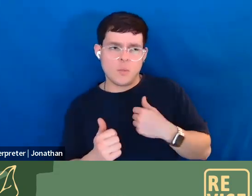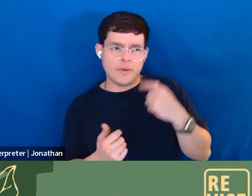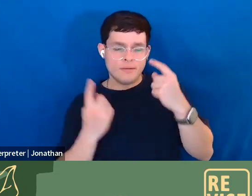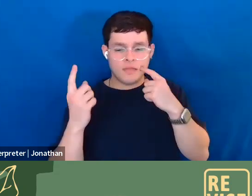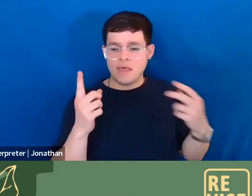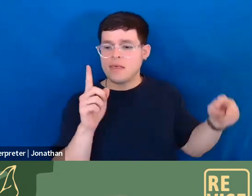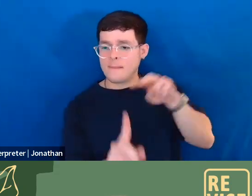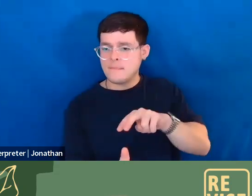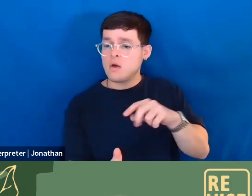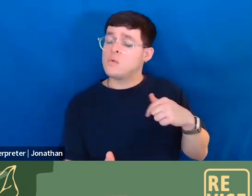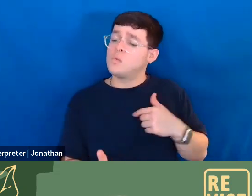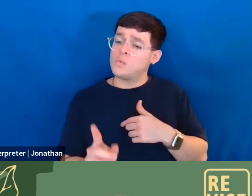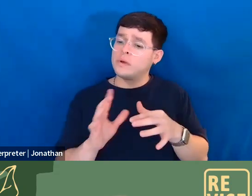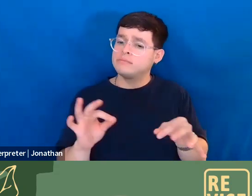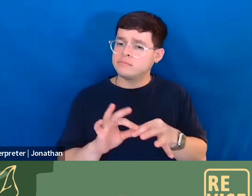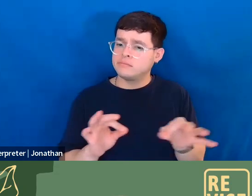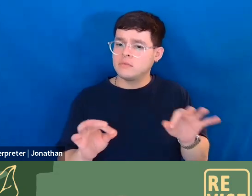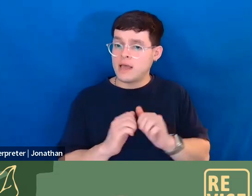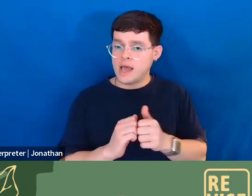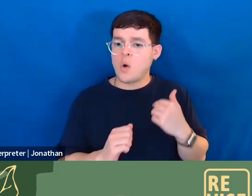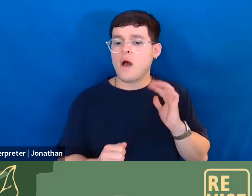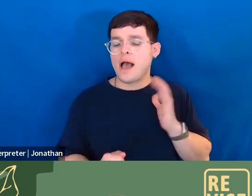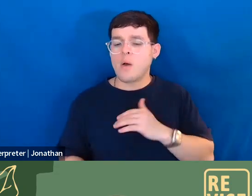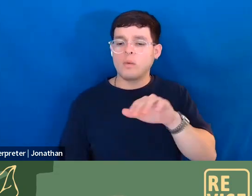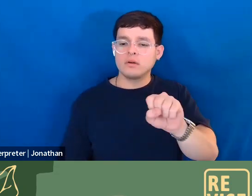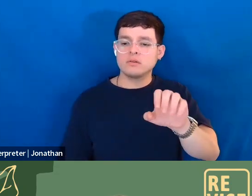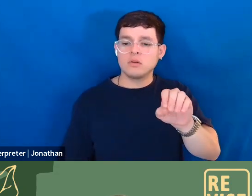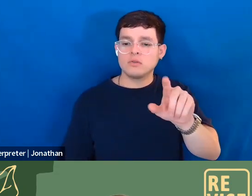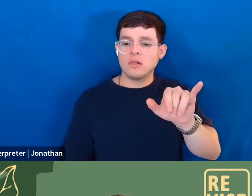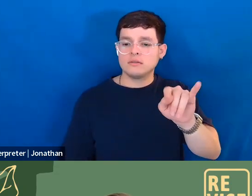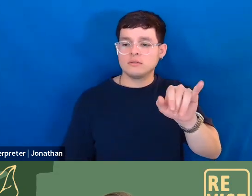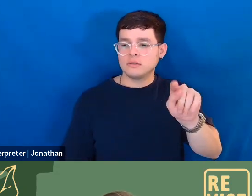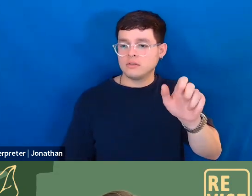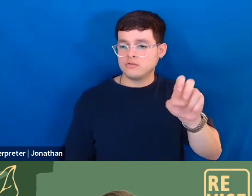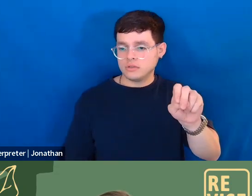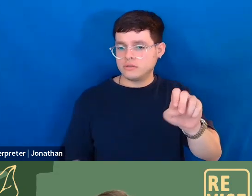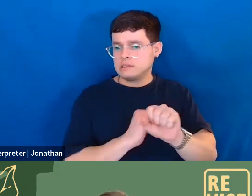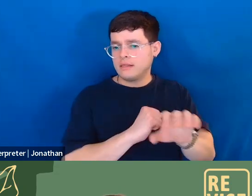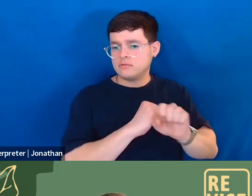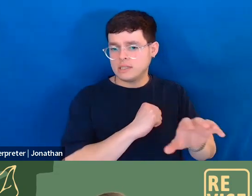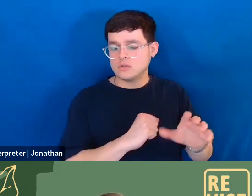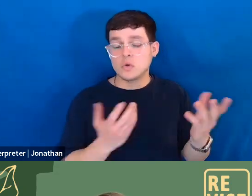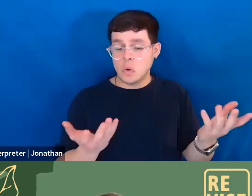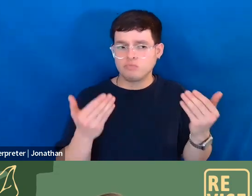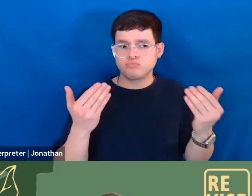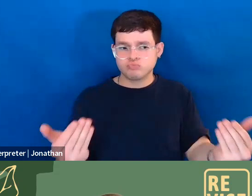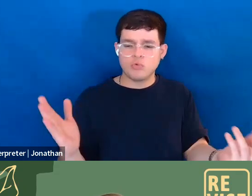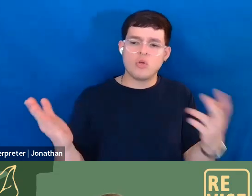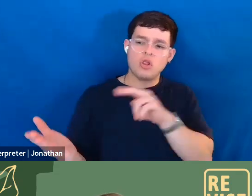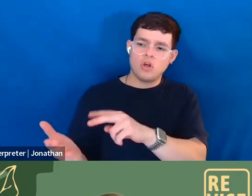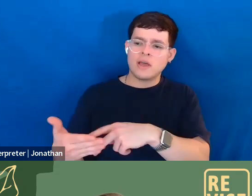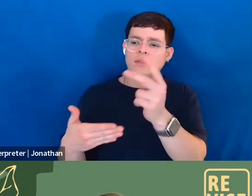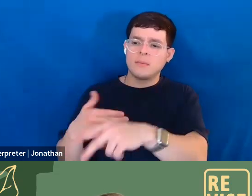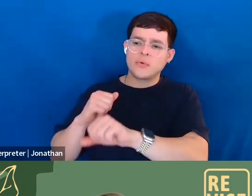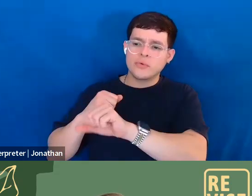it in our solicitation. So I would invite you to have a look at both the program